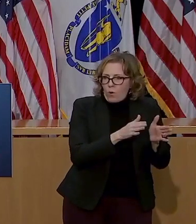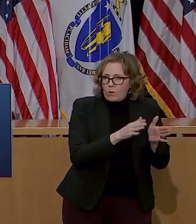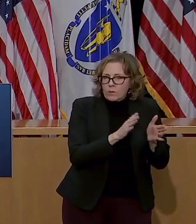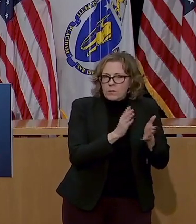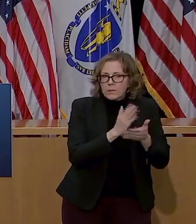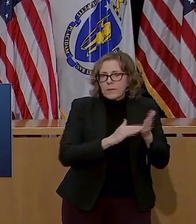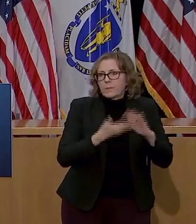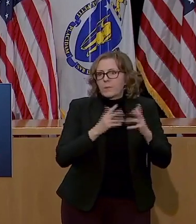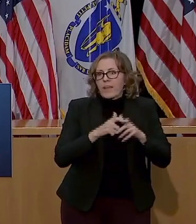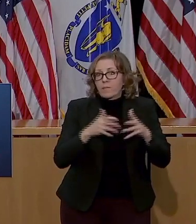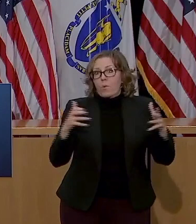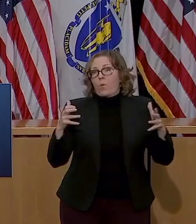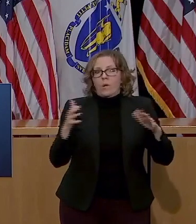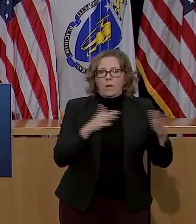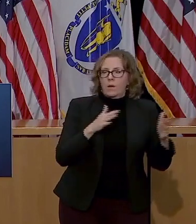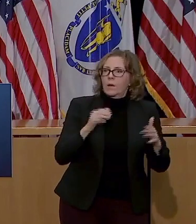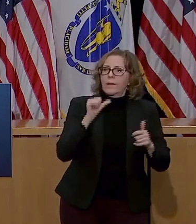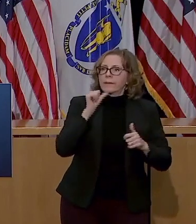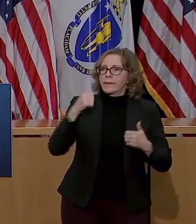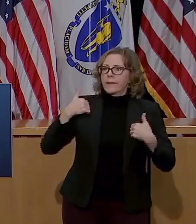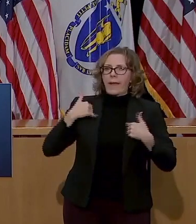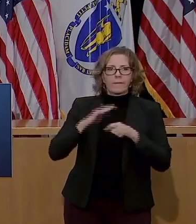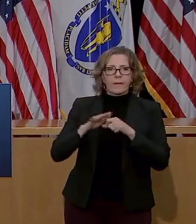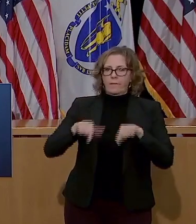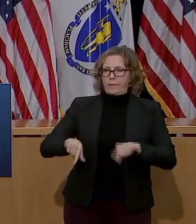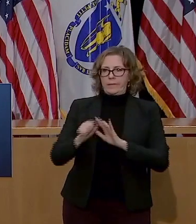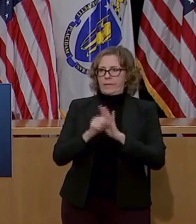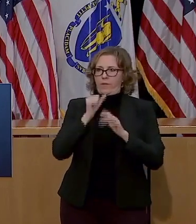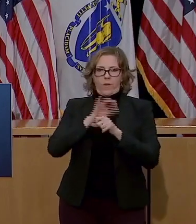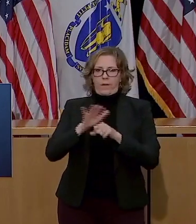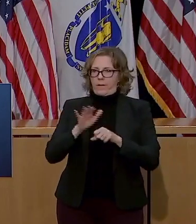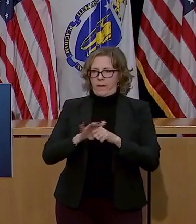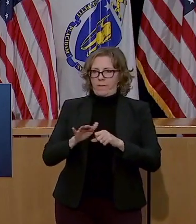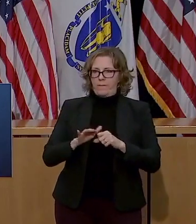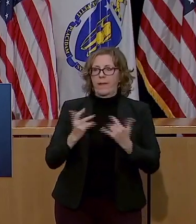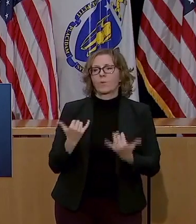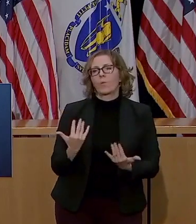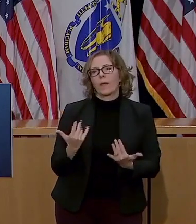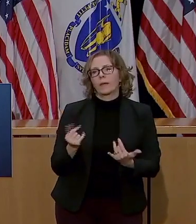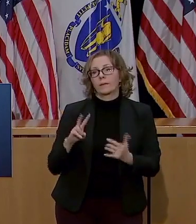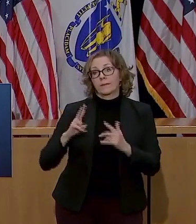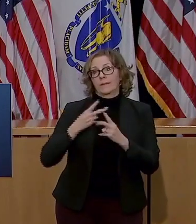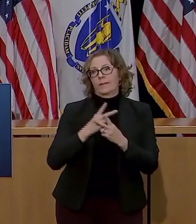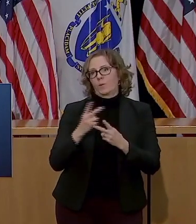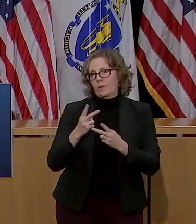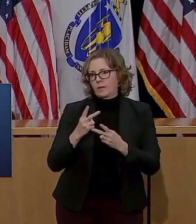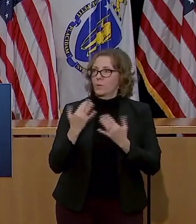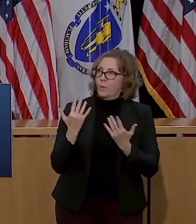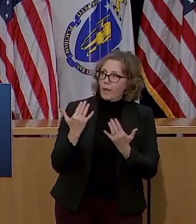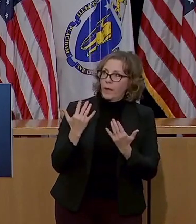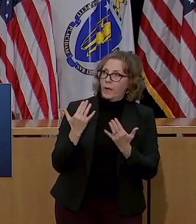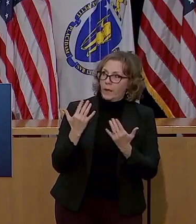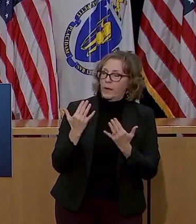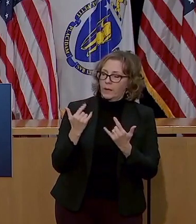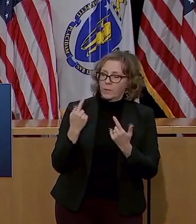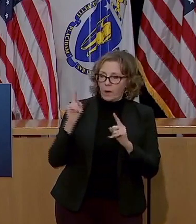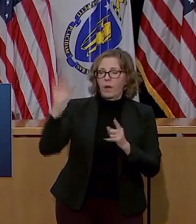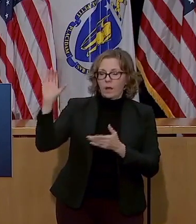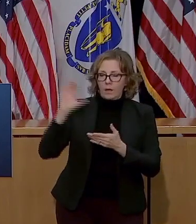that would be represented by 50% until we got to the second week. The rollout itself,